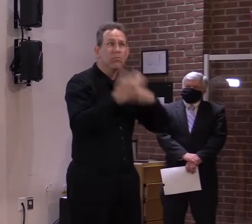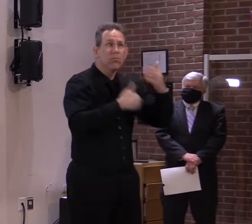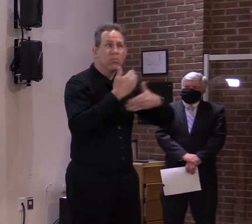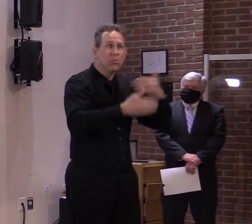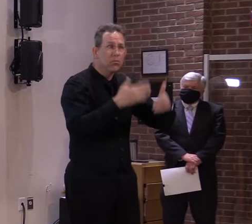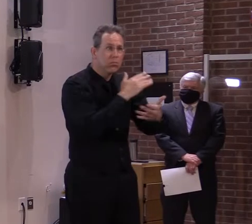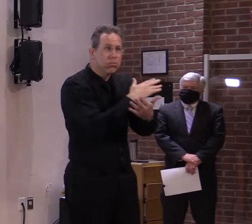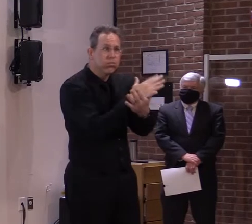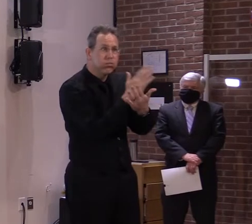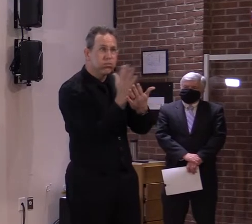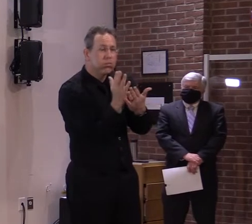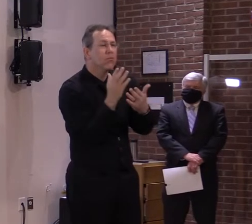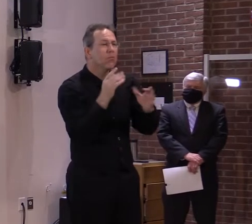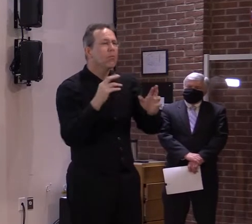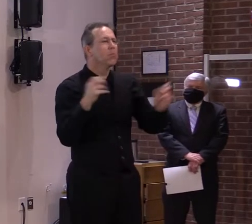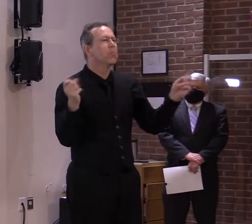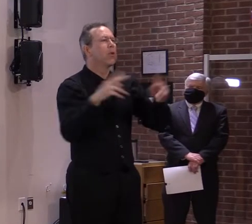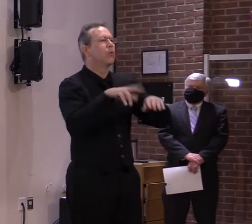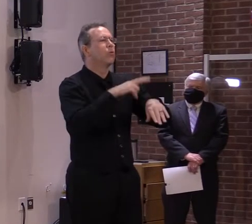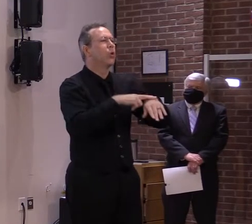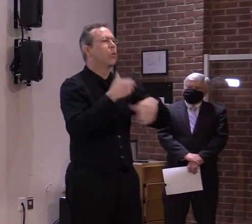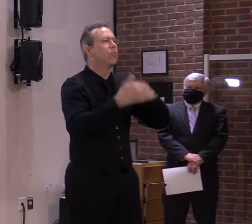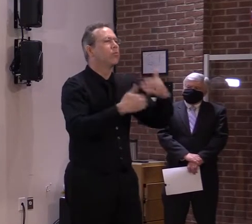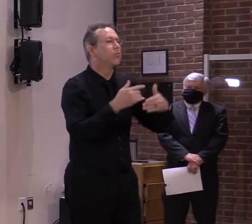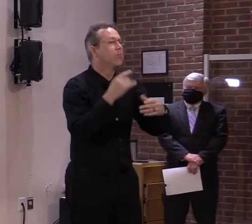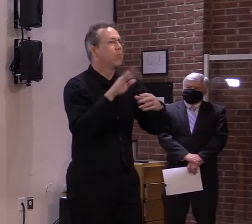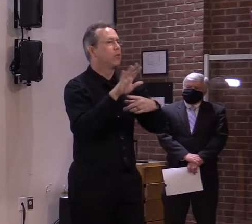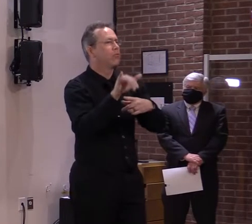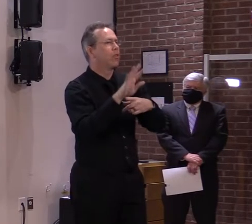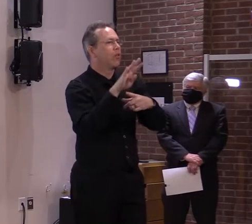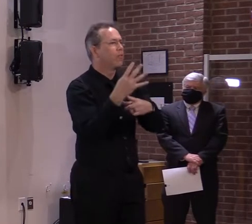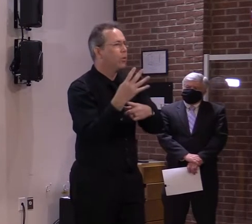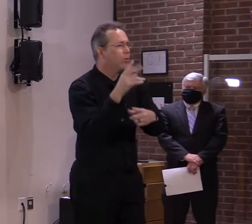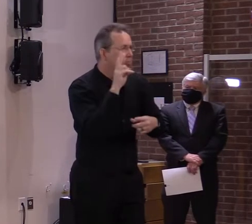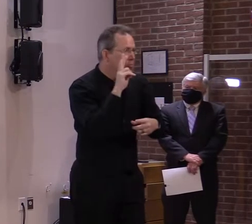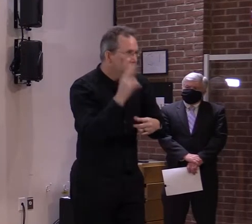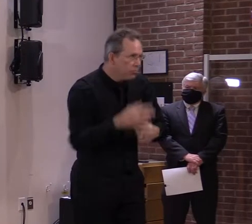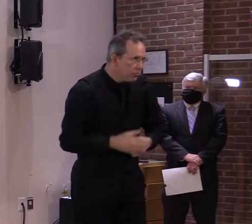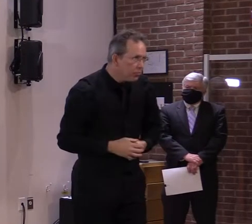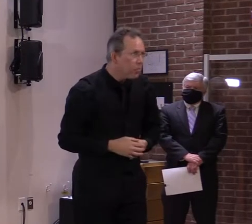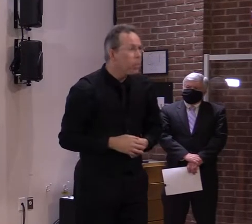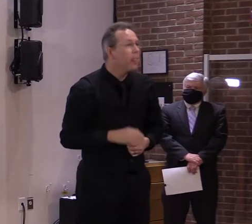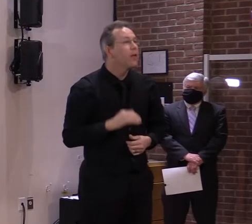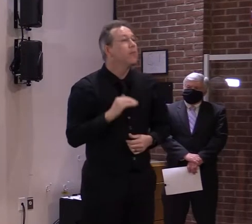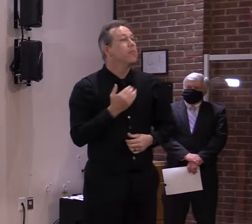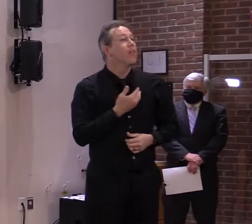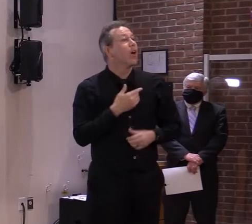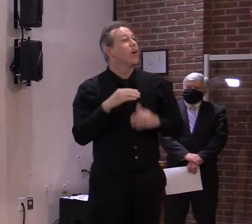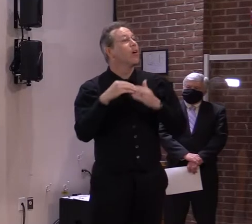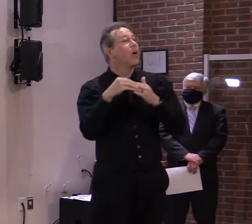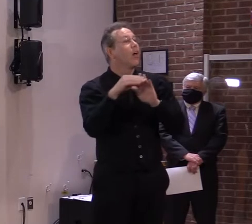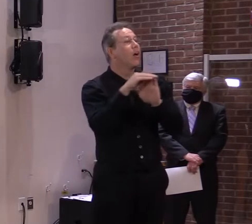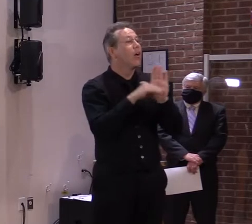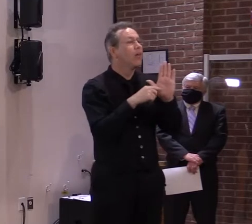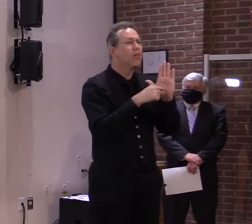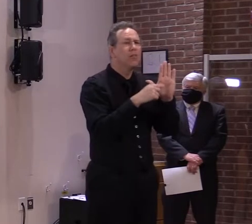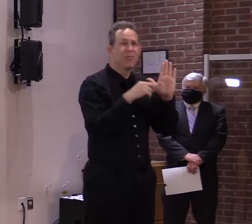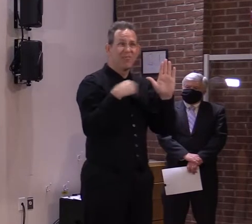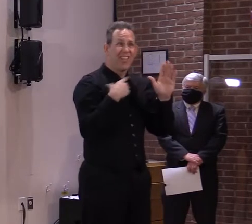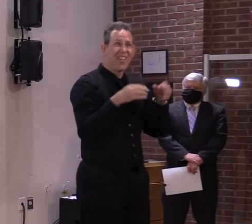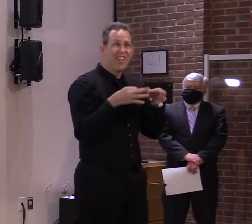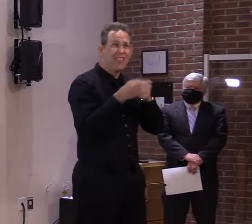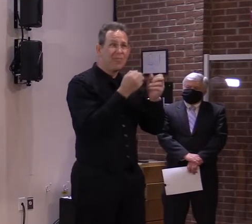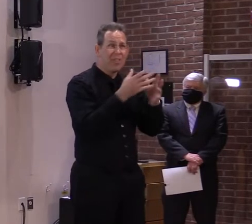guidance would become exactly that, guidance, not mandates, recommendations rather